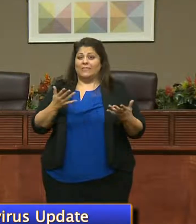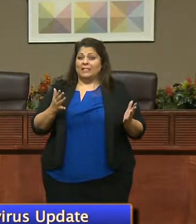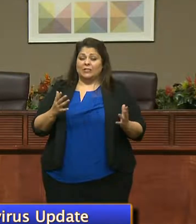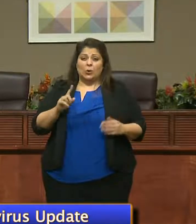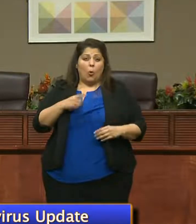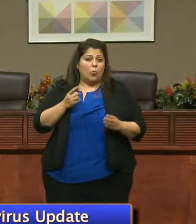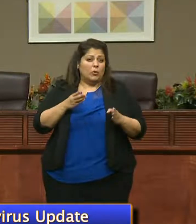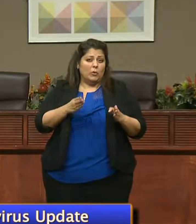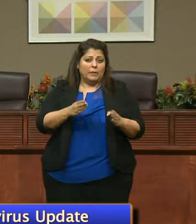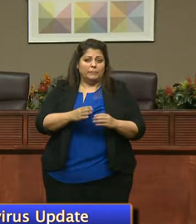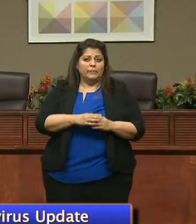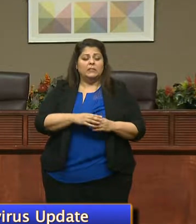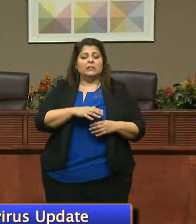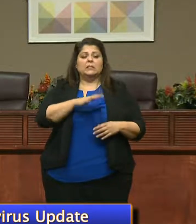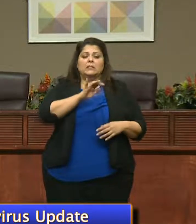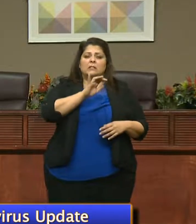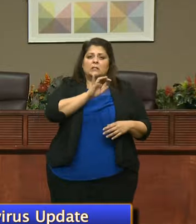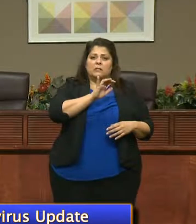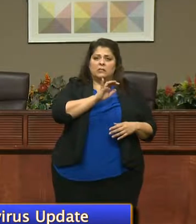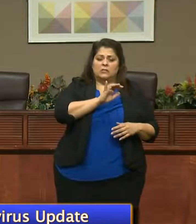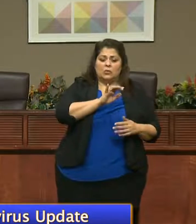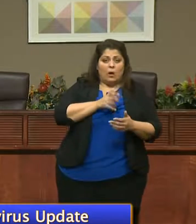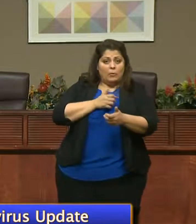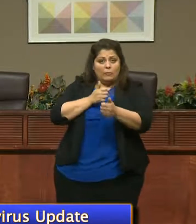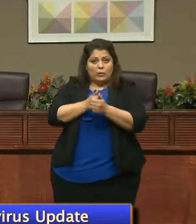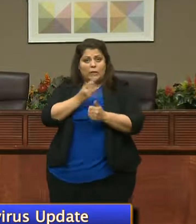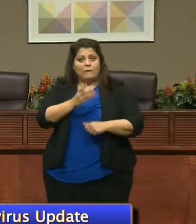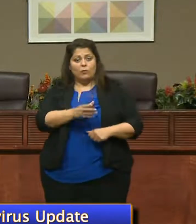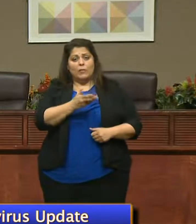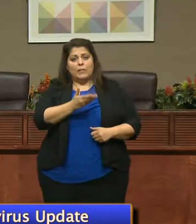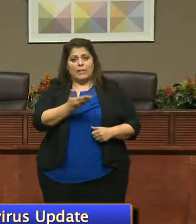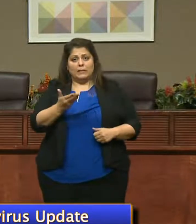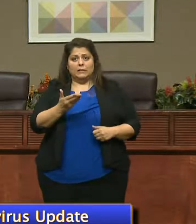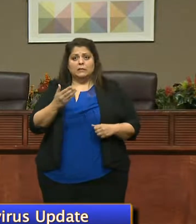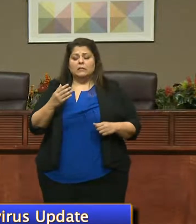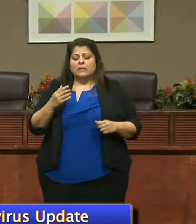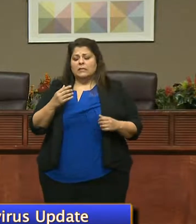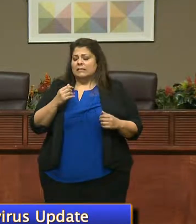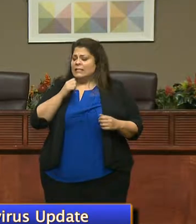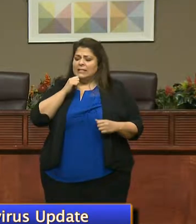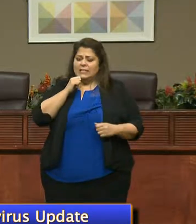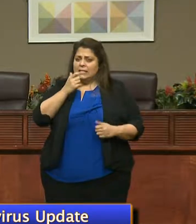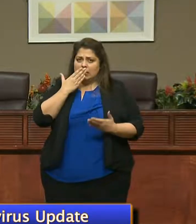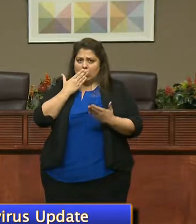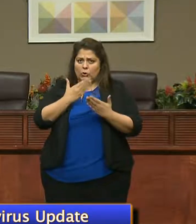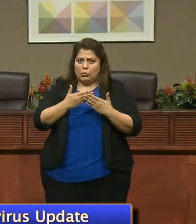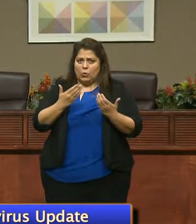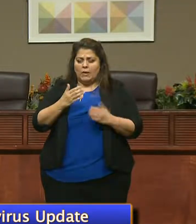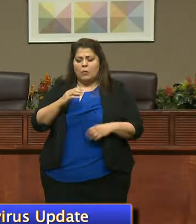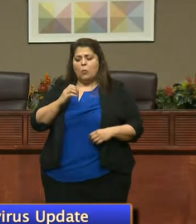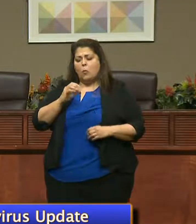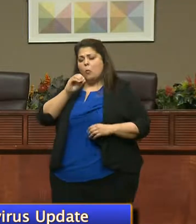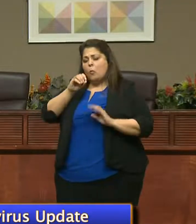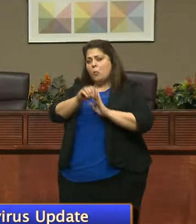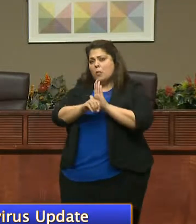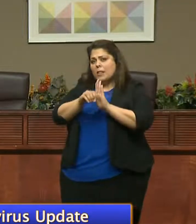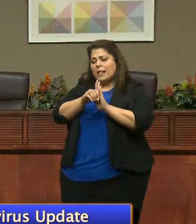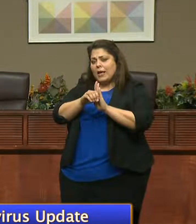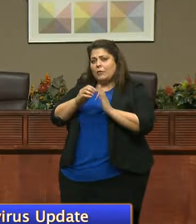few of the not so great things. We've been having positive tests in the Orlando Fire Department, and we're now up